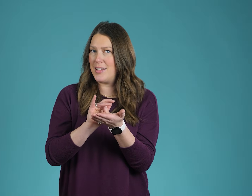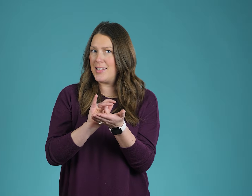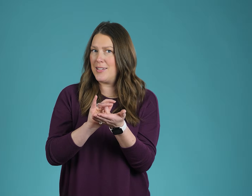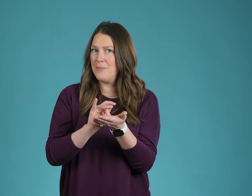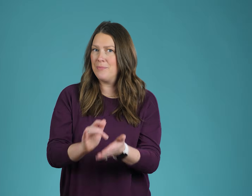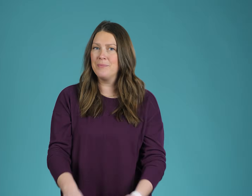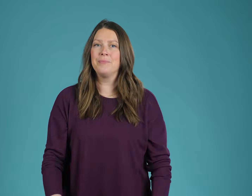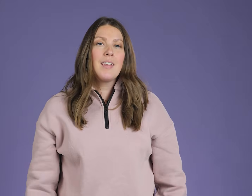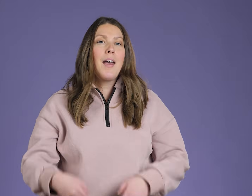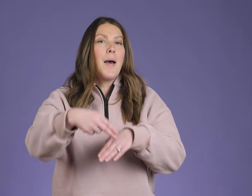Medicine.